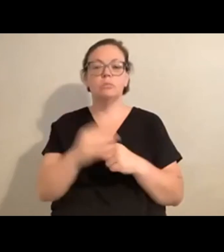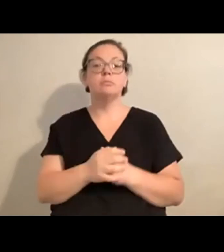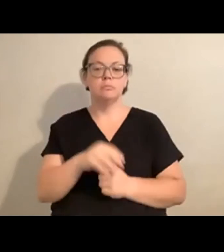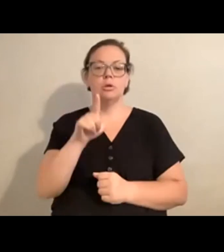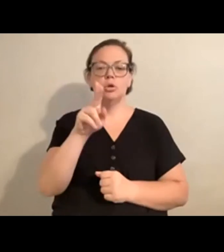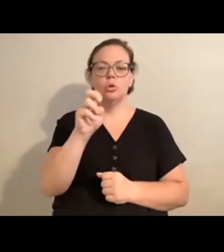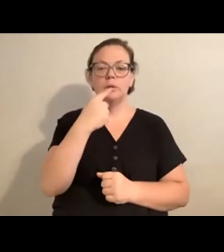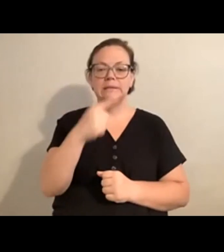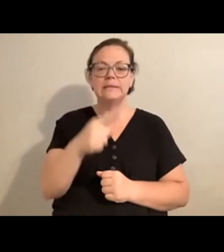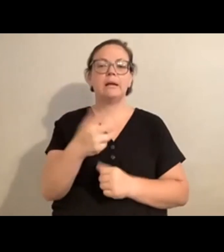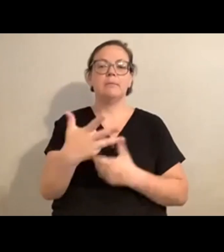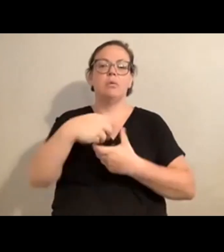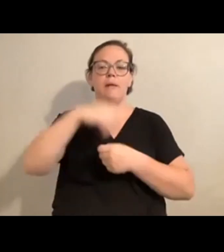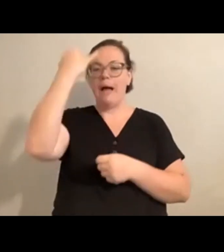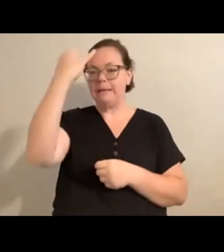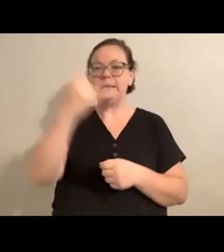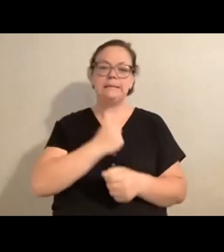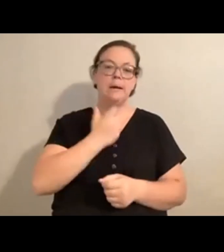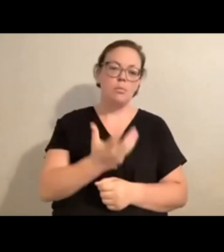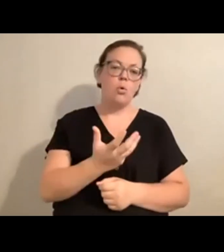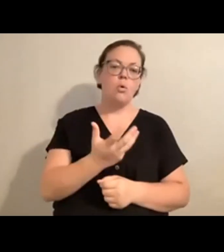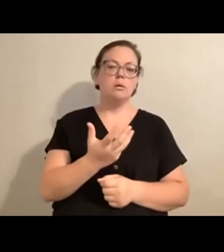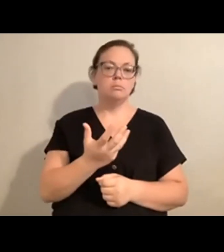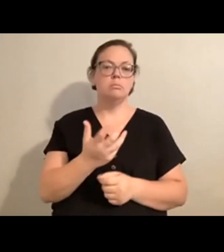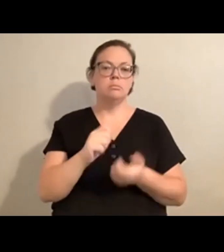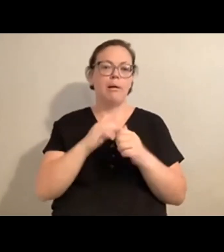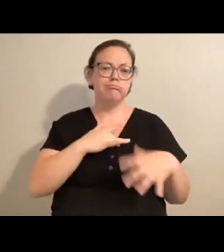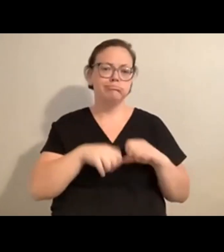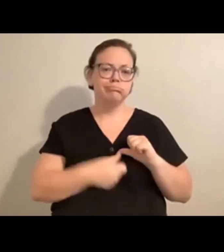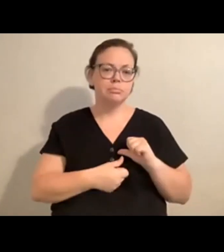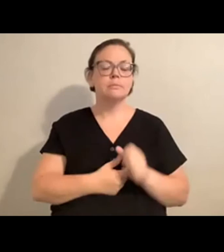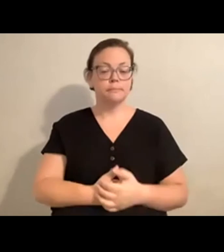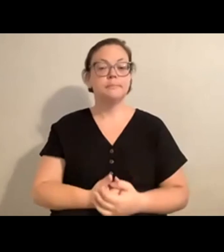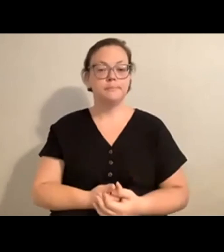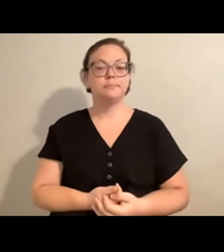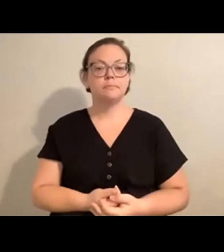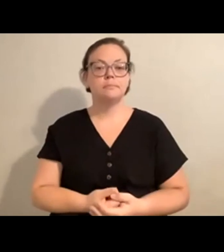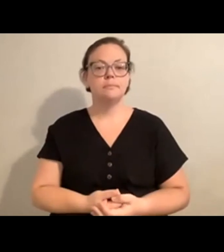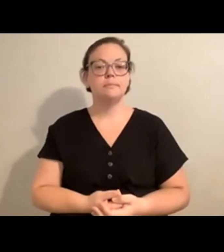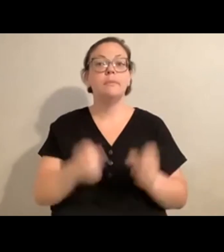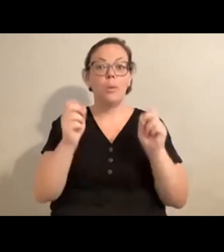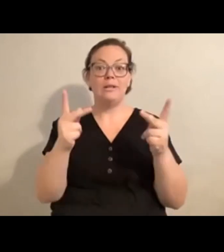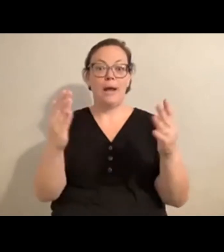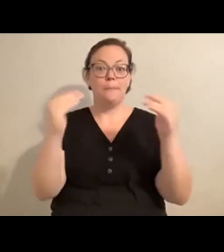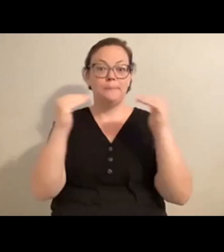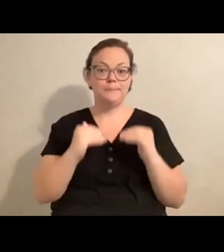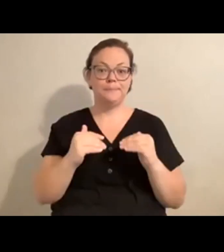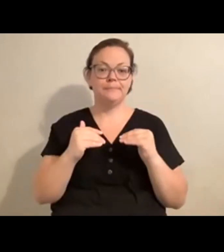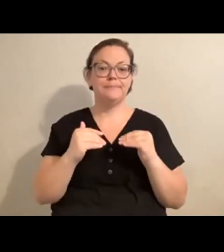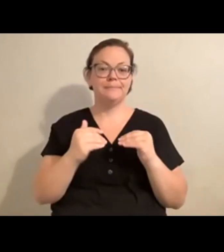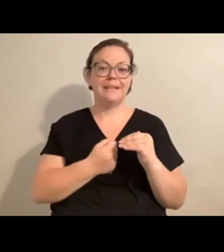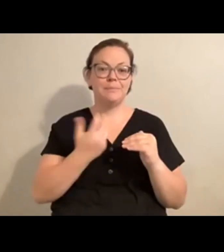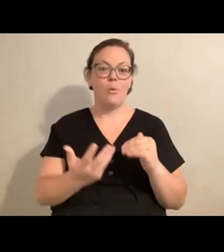embodiments of ideas, the poem, the container of bread breaking. Yes. Okay, so let's move on to the next